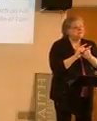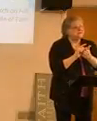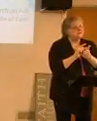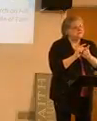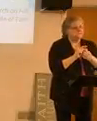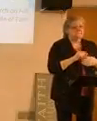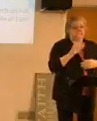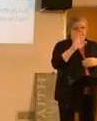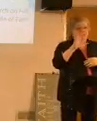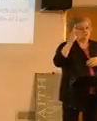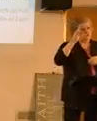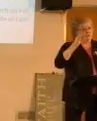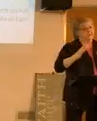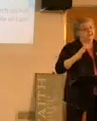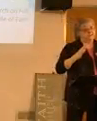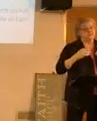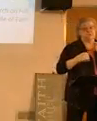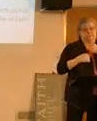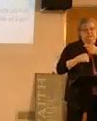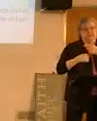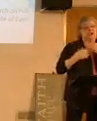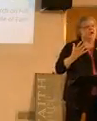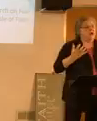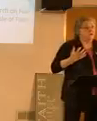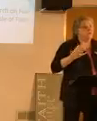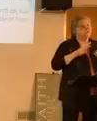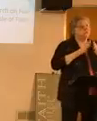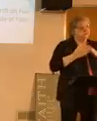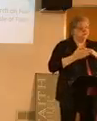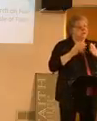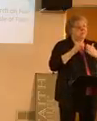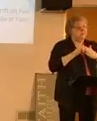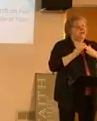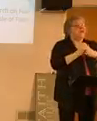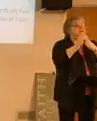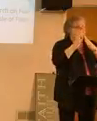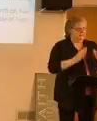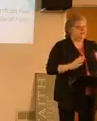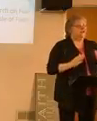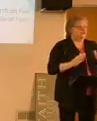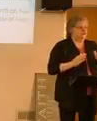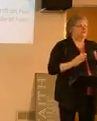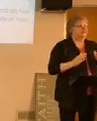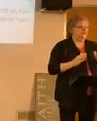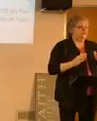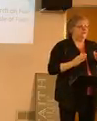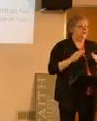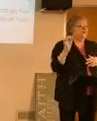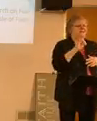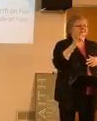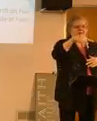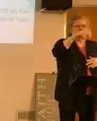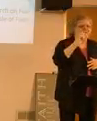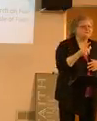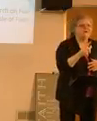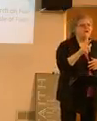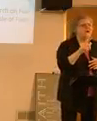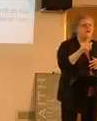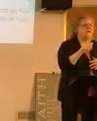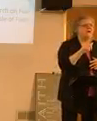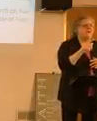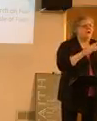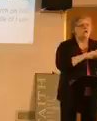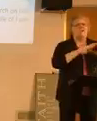As your pastor, I want to be that kind of leader. Like Paul, open